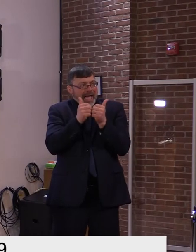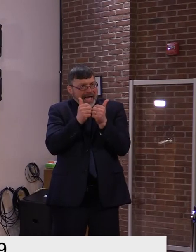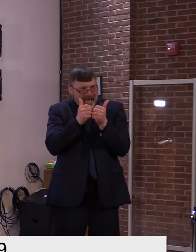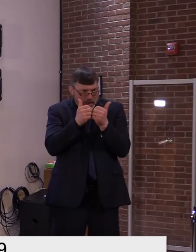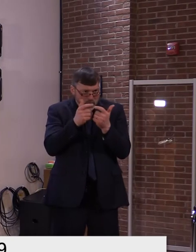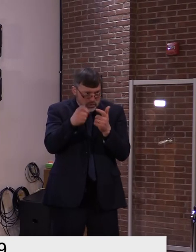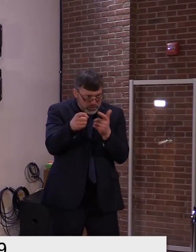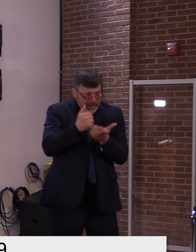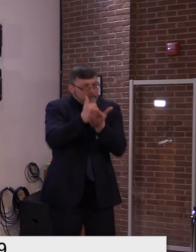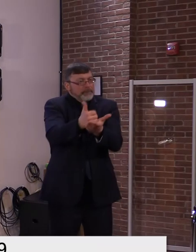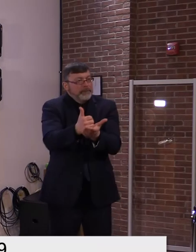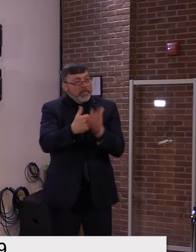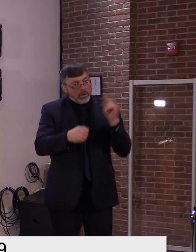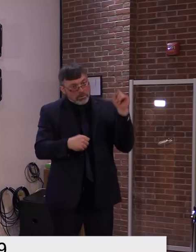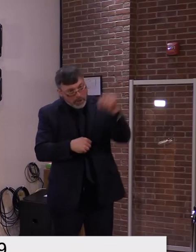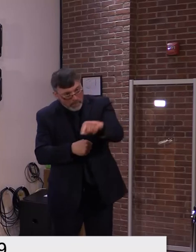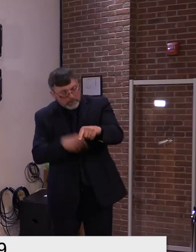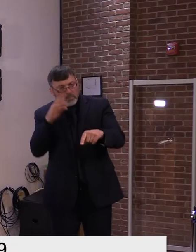is